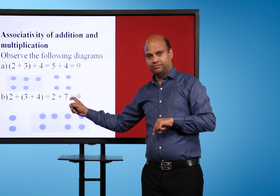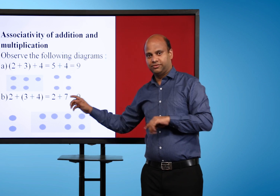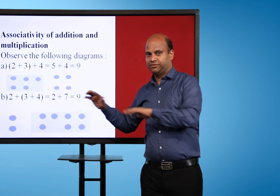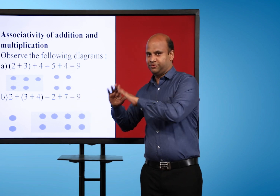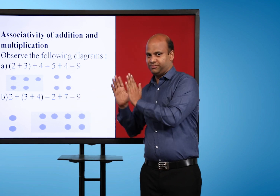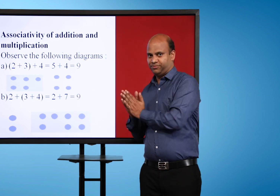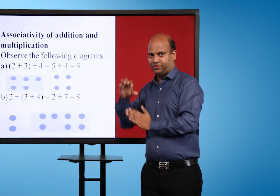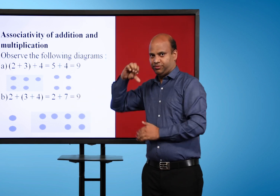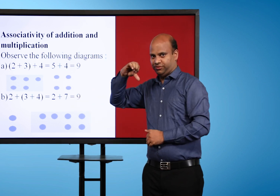is equal to 9.